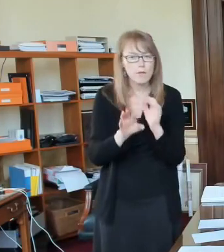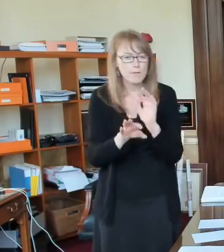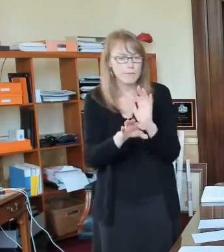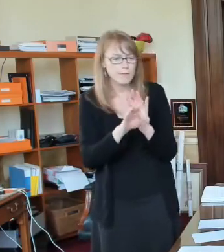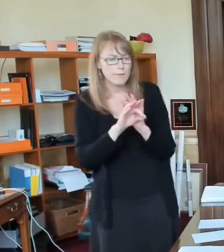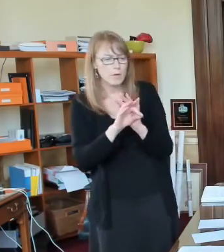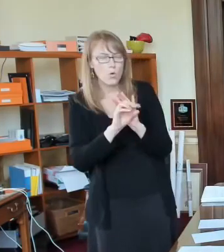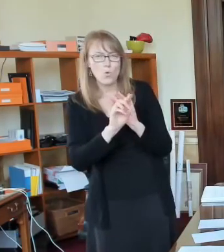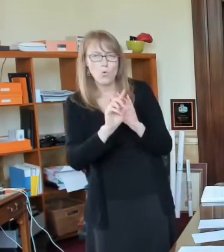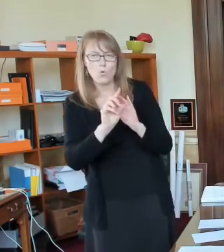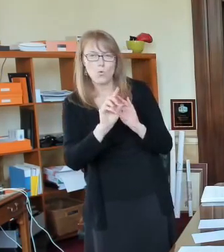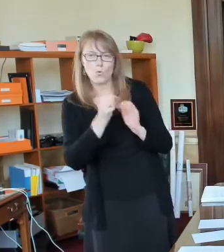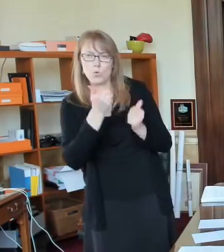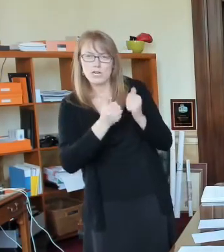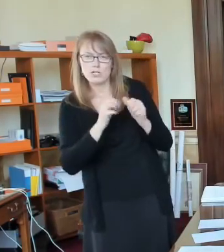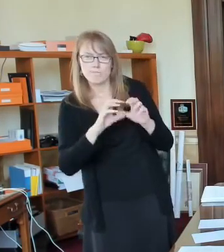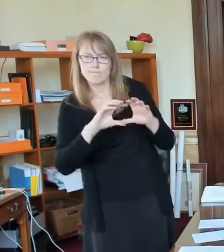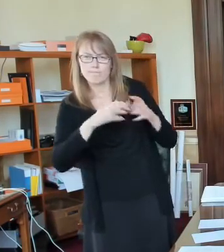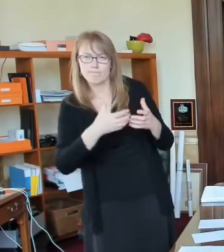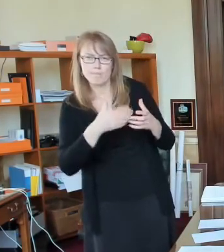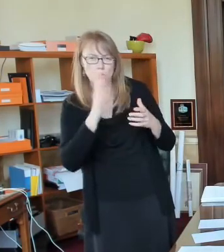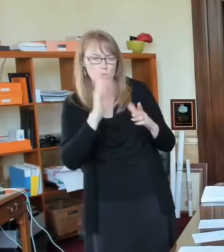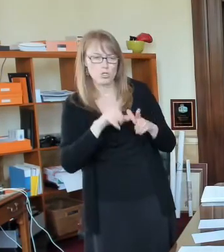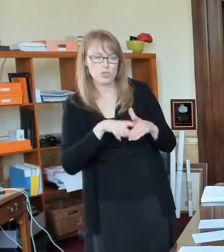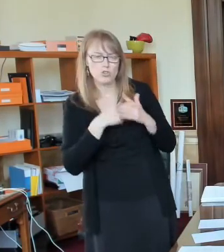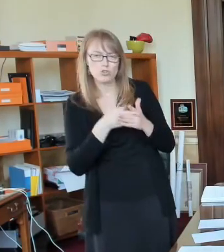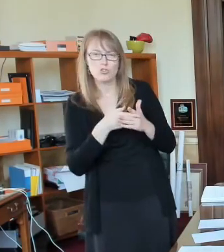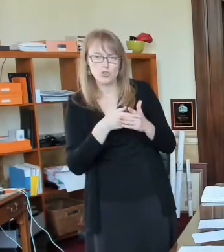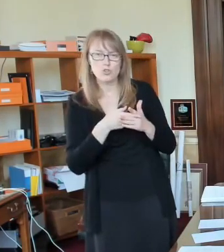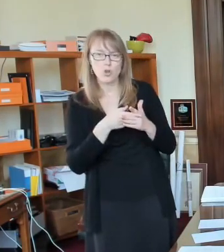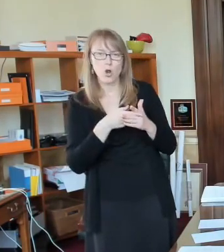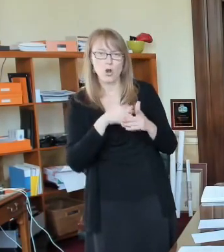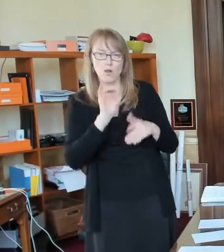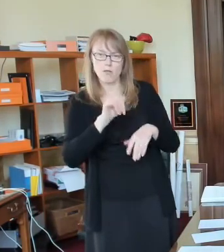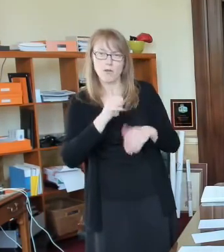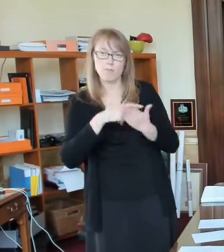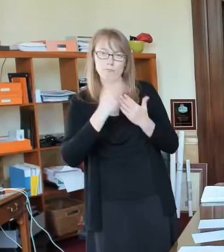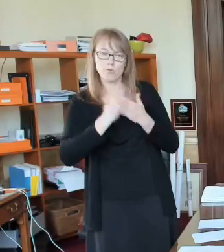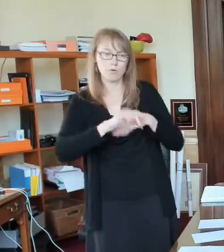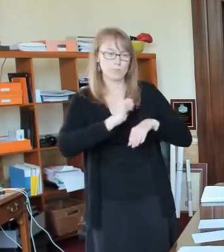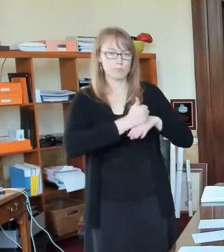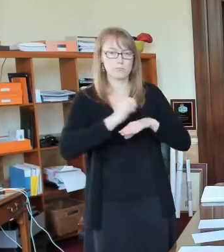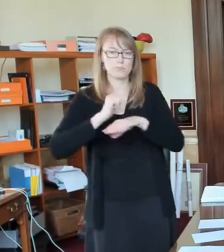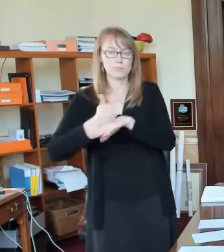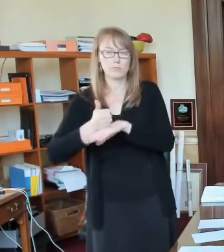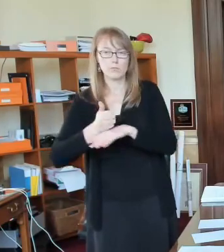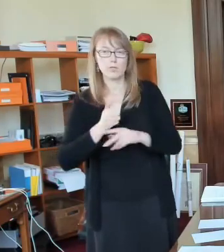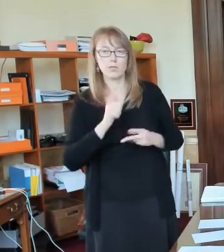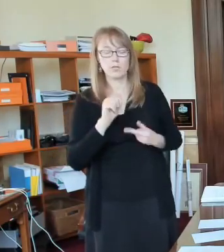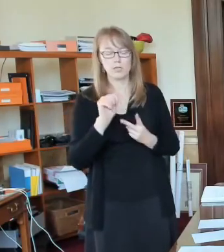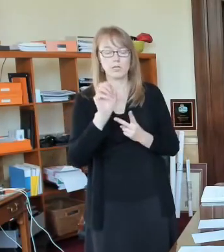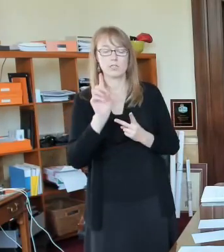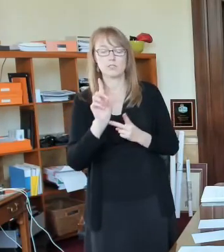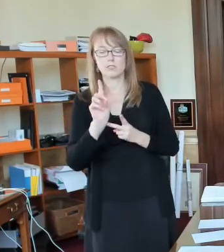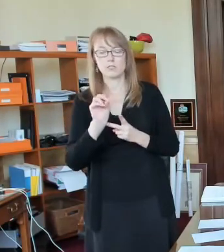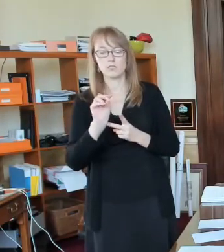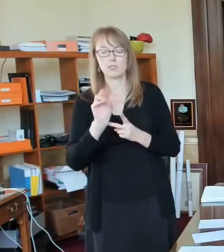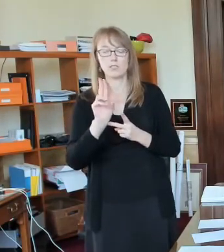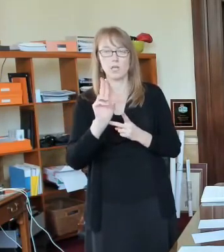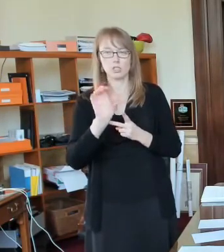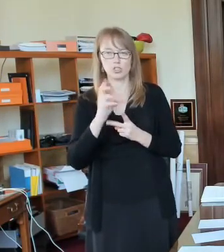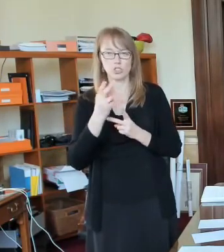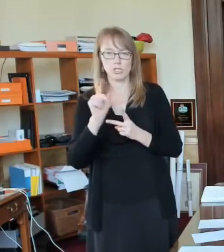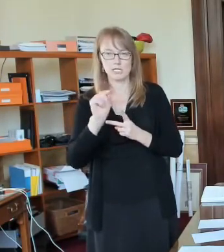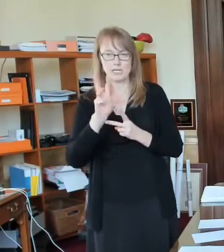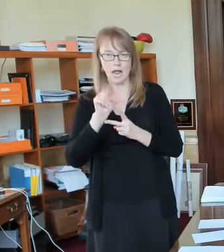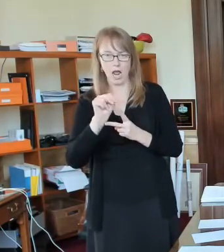Violence in both the Walnut Park East neighborhood and in Dutchtown in the next few weeks. So there's a lot of training